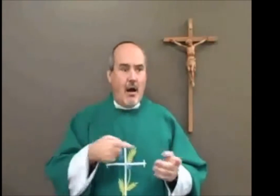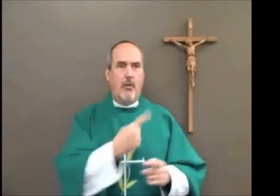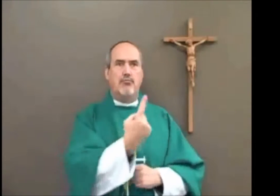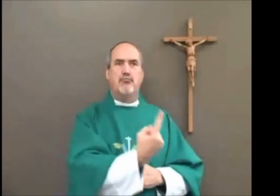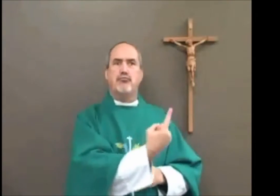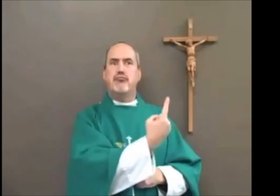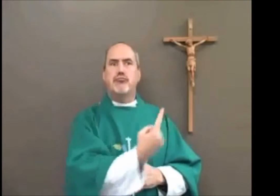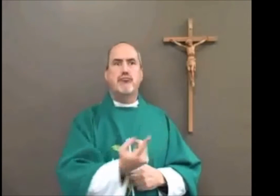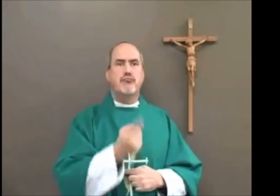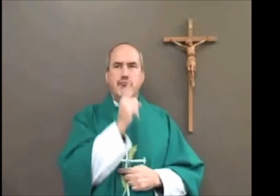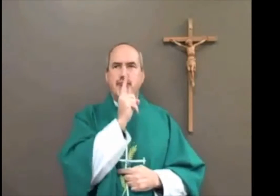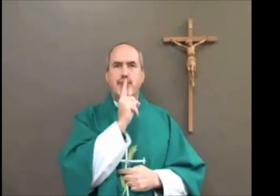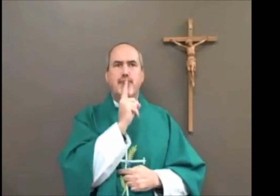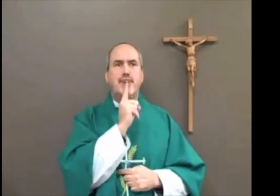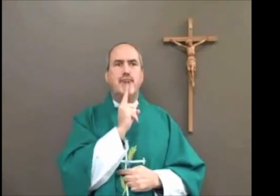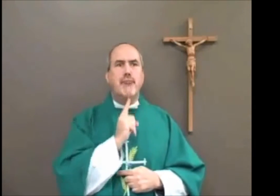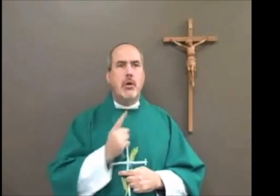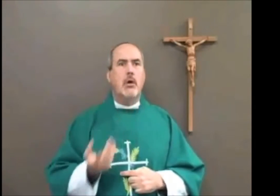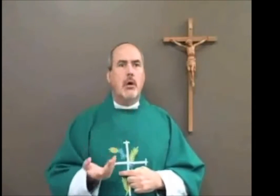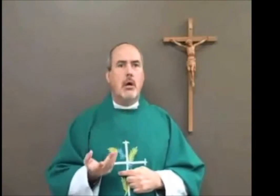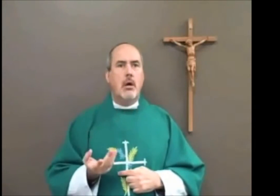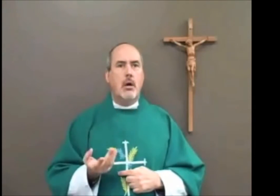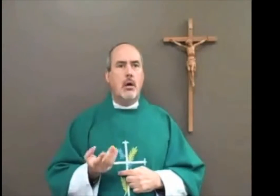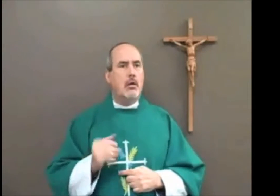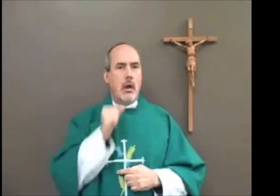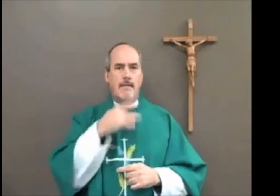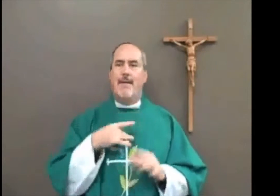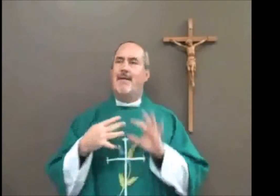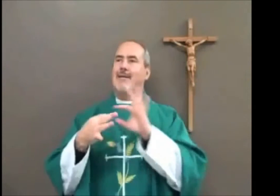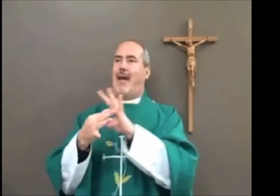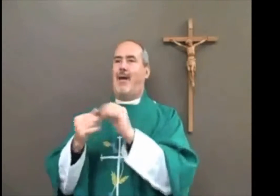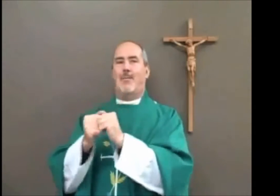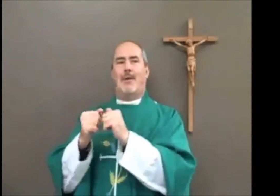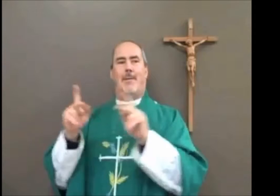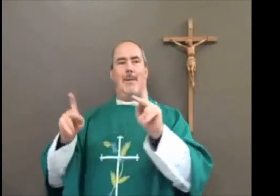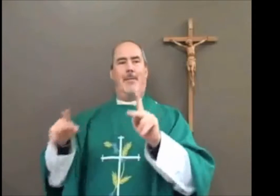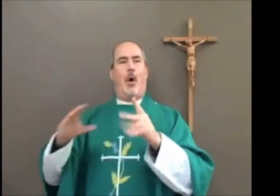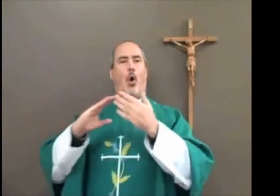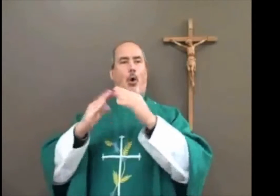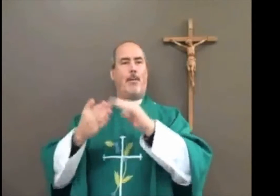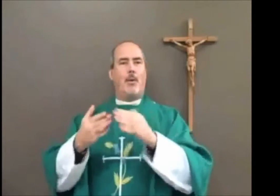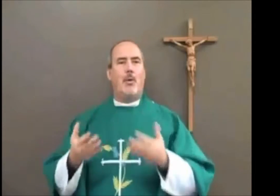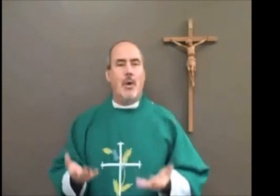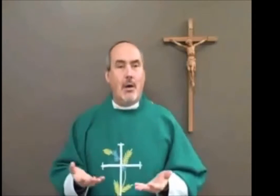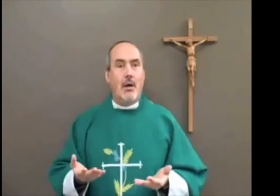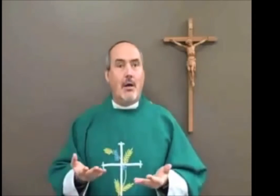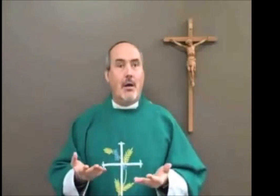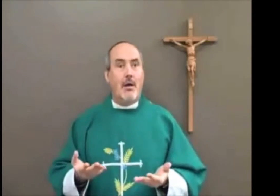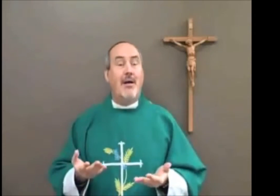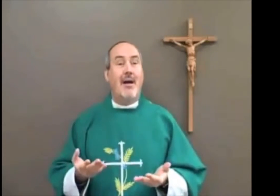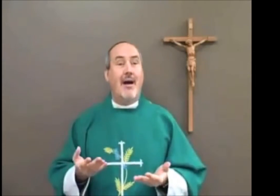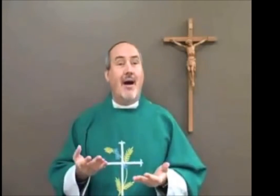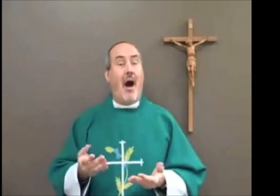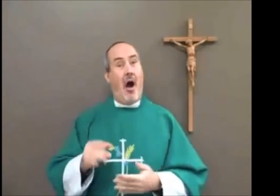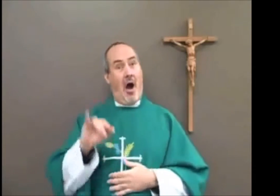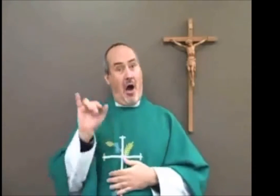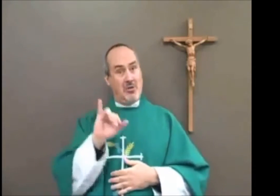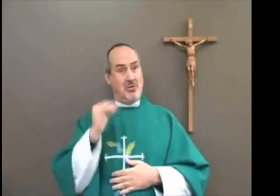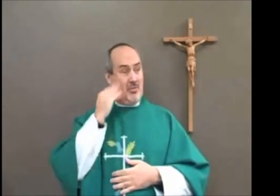have a sign language for the deaf. Deaf people were alone and isolated and not very connected to